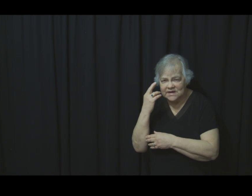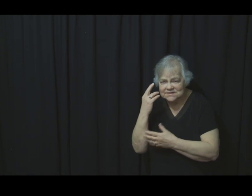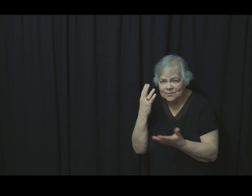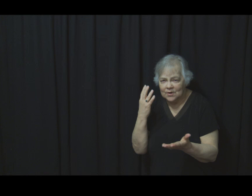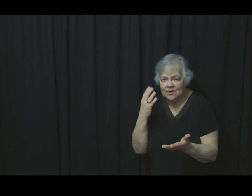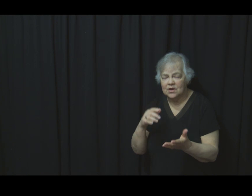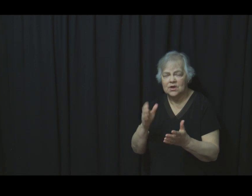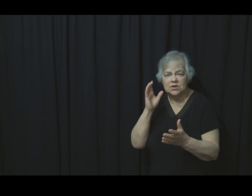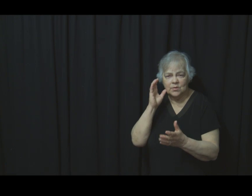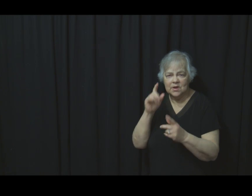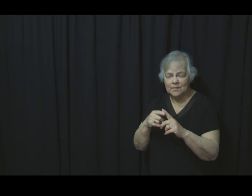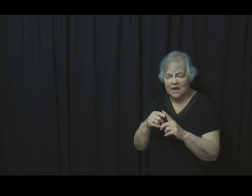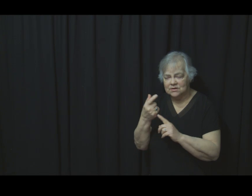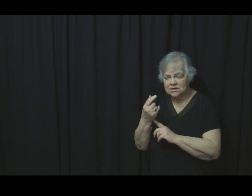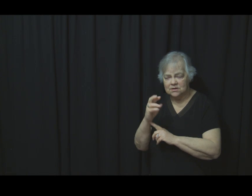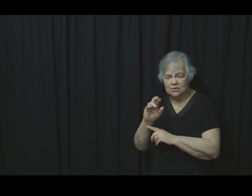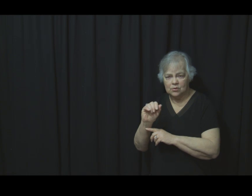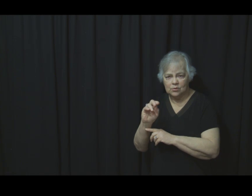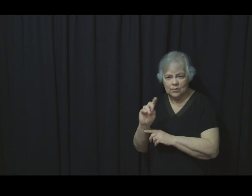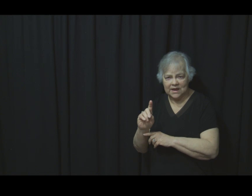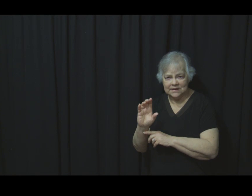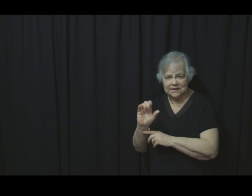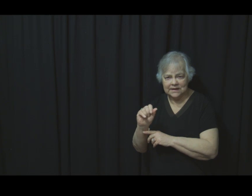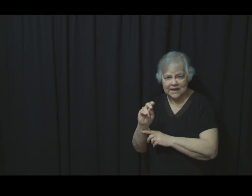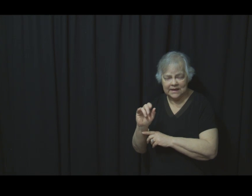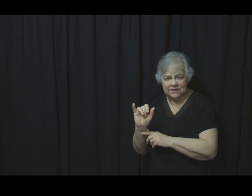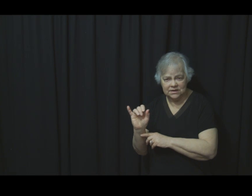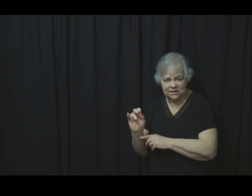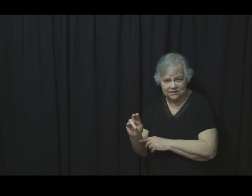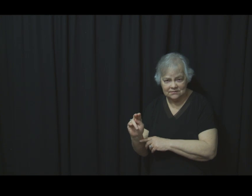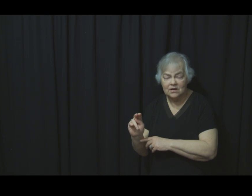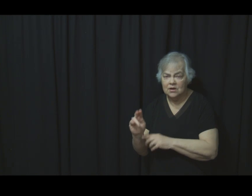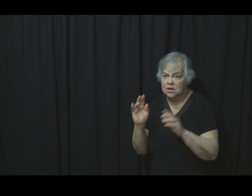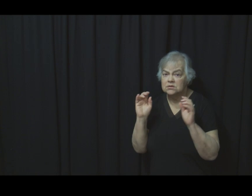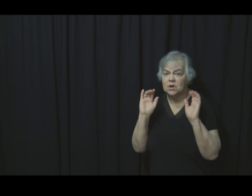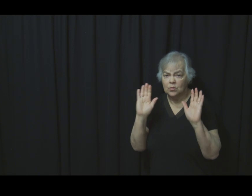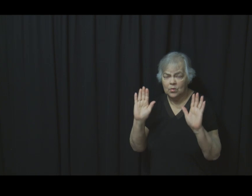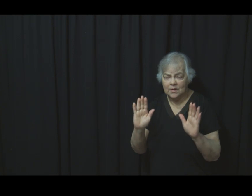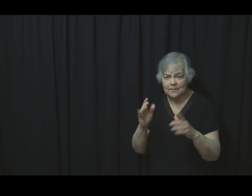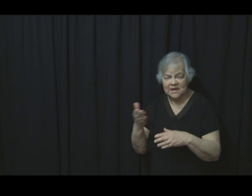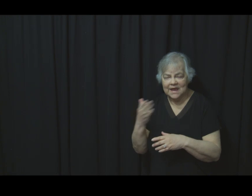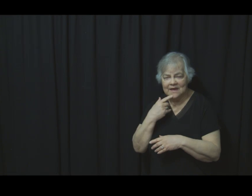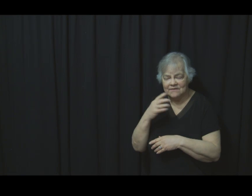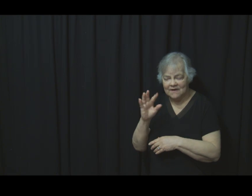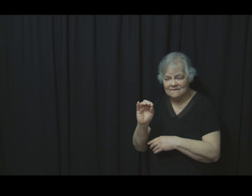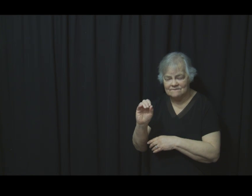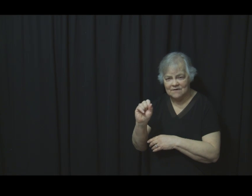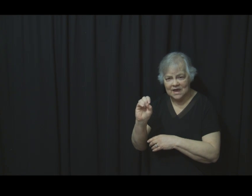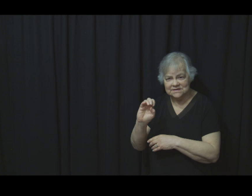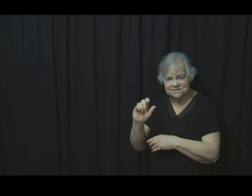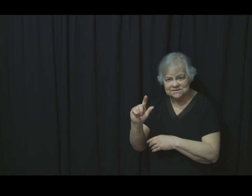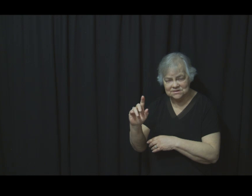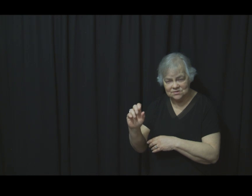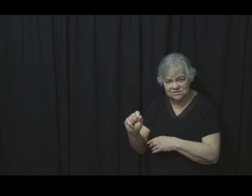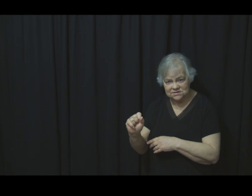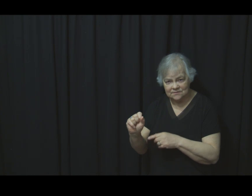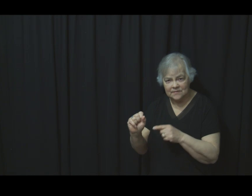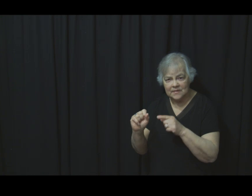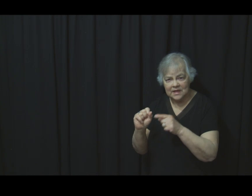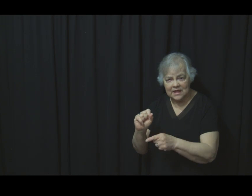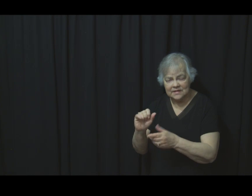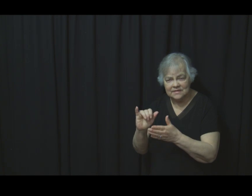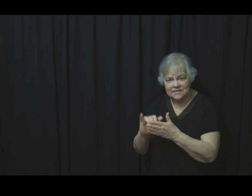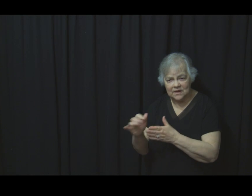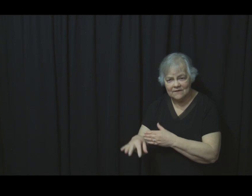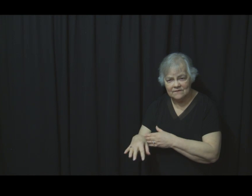the Grand Canyon, I imagine, also, which is a remarkable place, and it has fossils. And the fossils in the Grand Canyon are